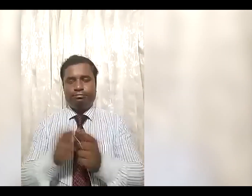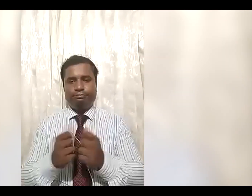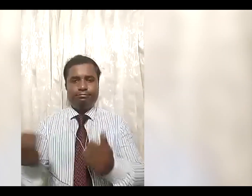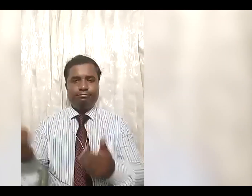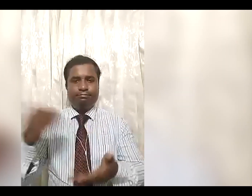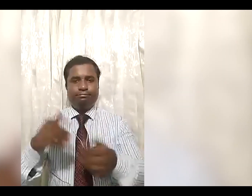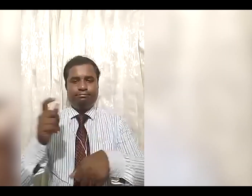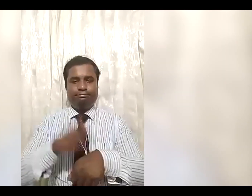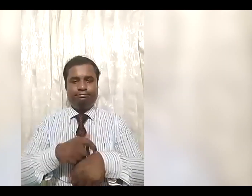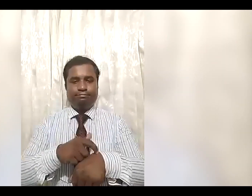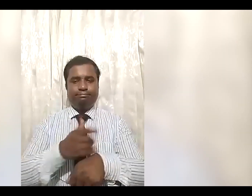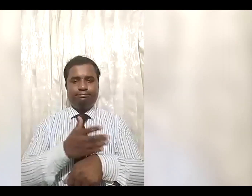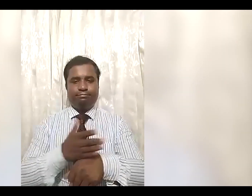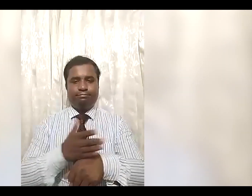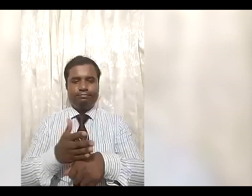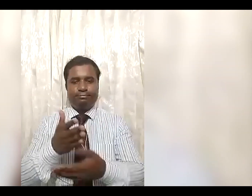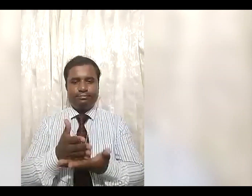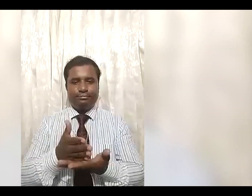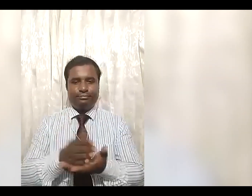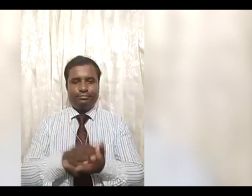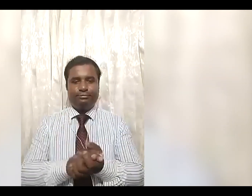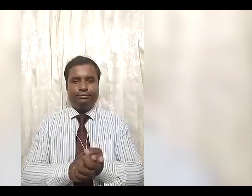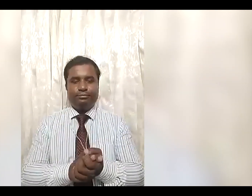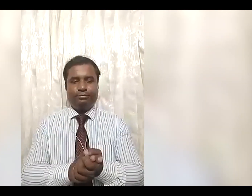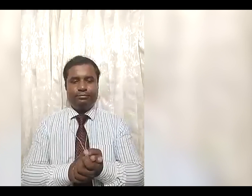today. Before we close,